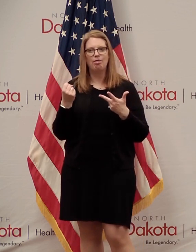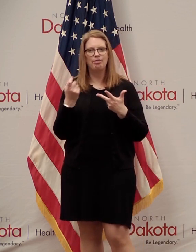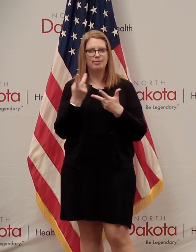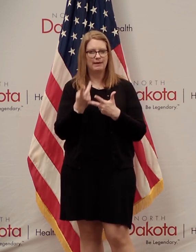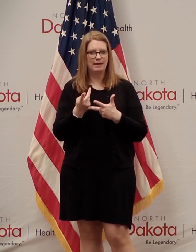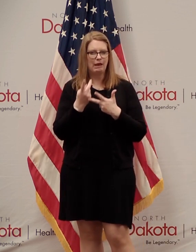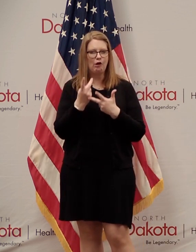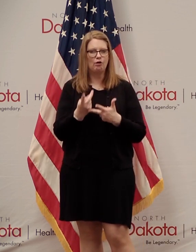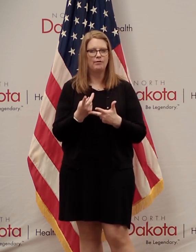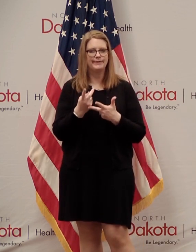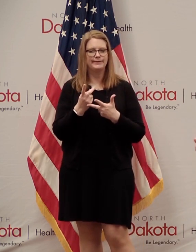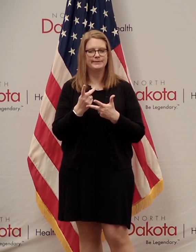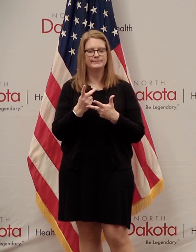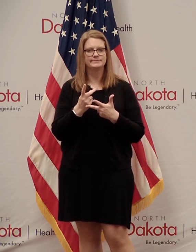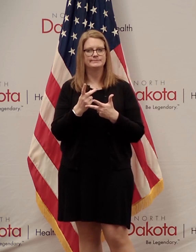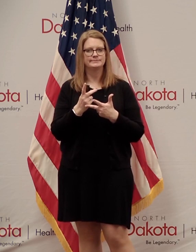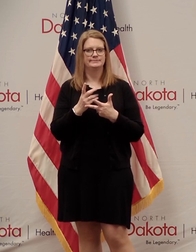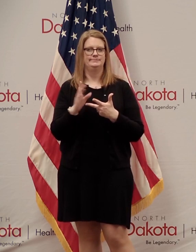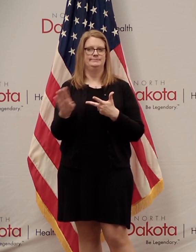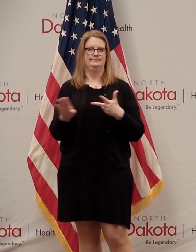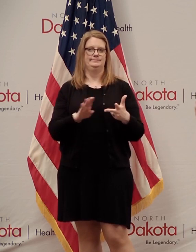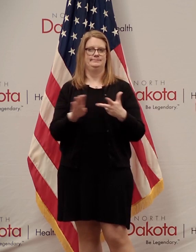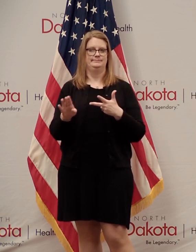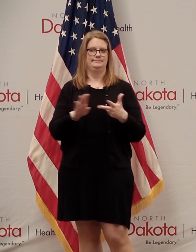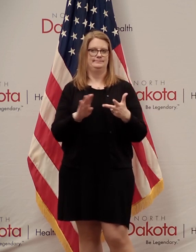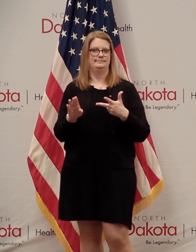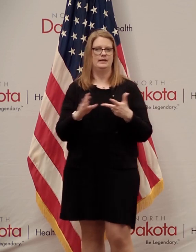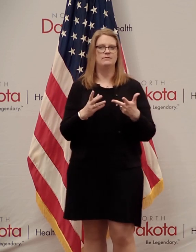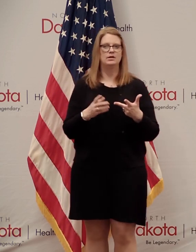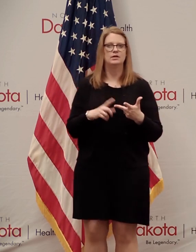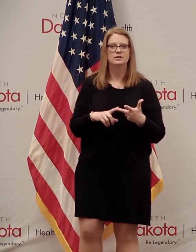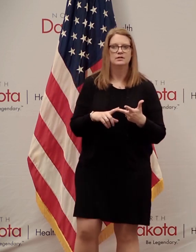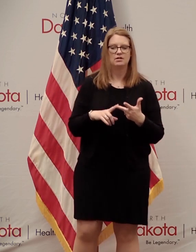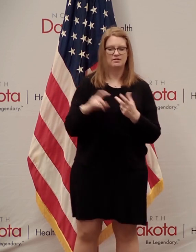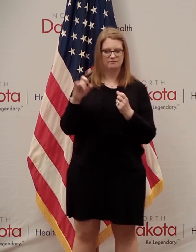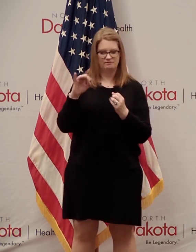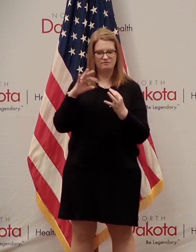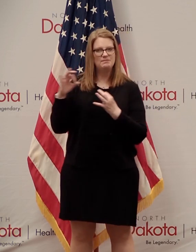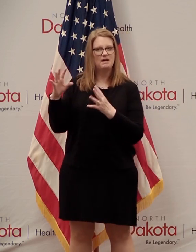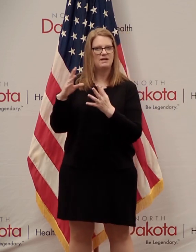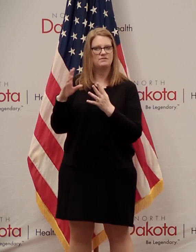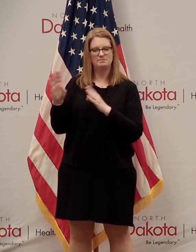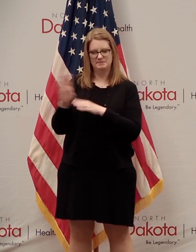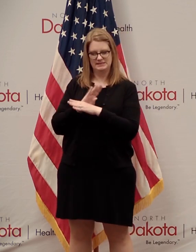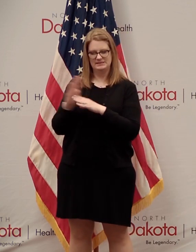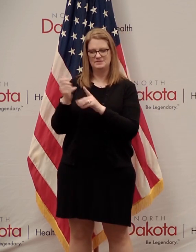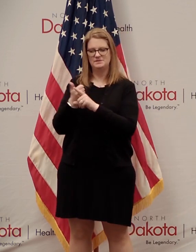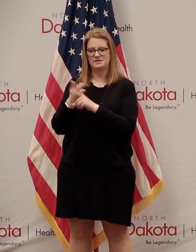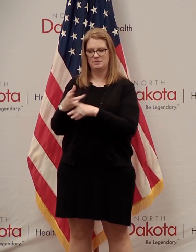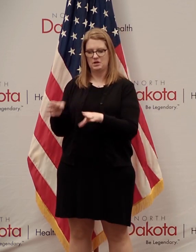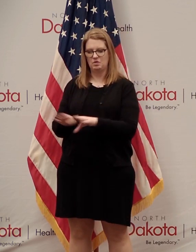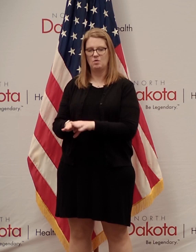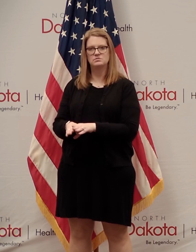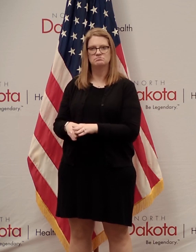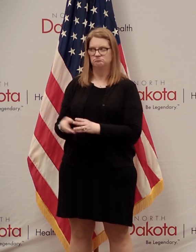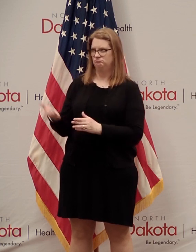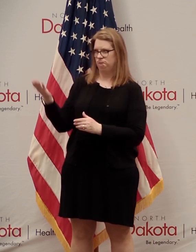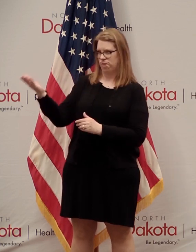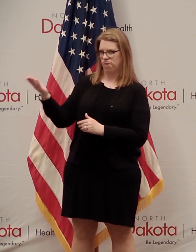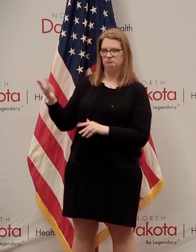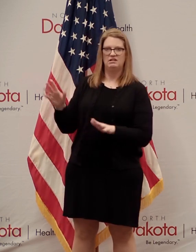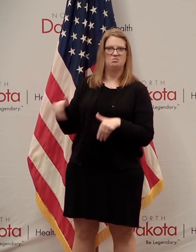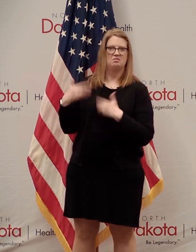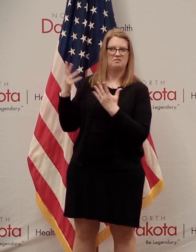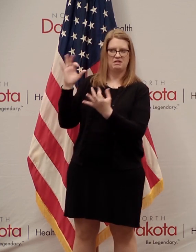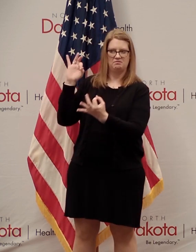practices that might include businesses that we've mandated closures, we're taking all kinds of inbound suggestions from business owners and employees as